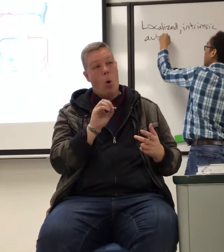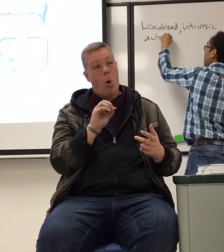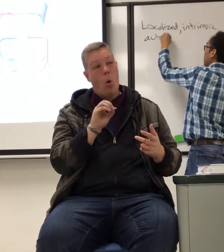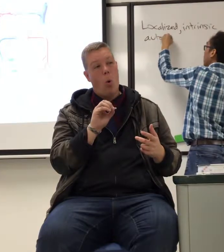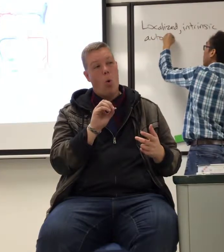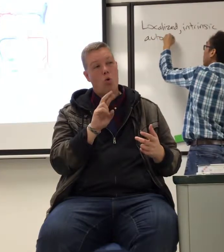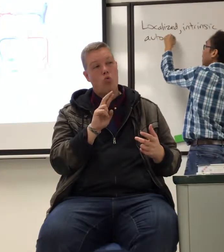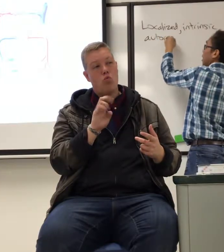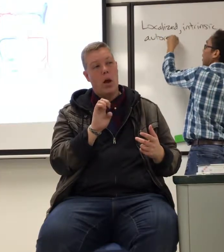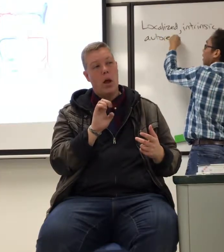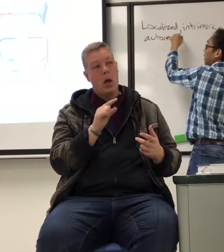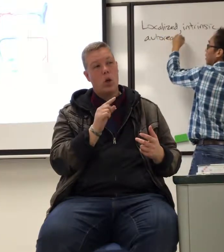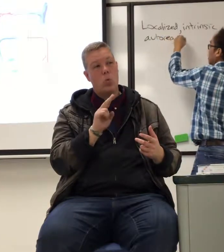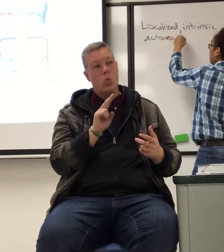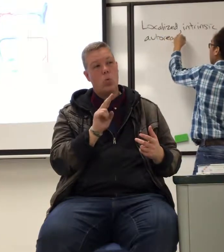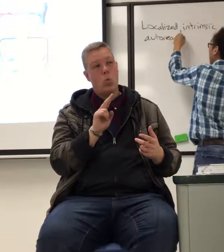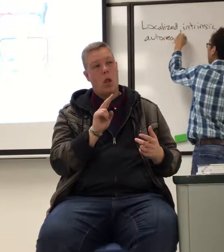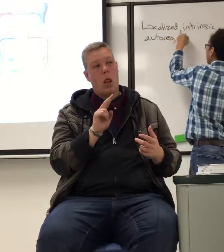Autoreg